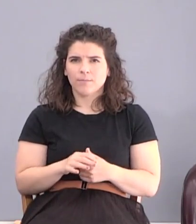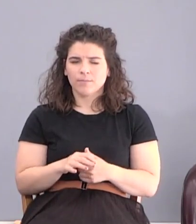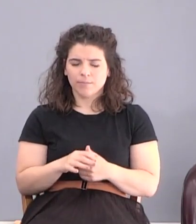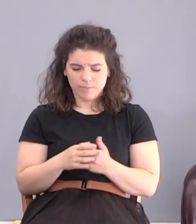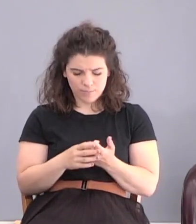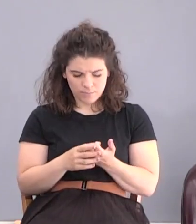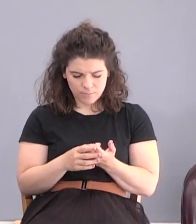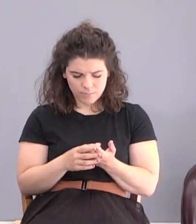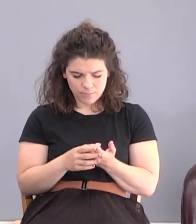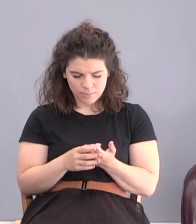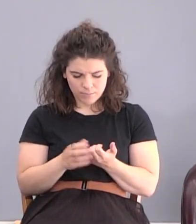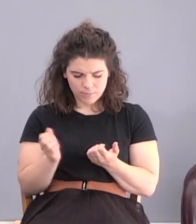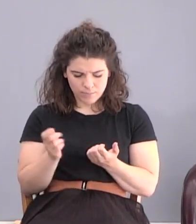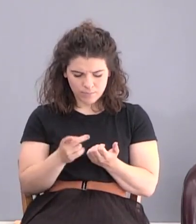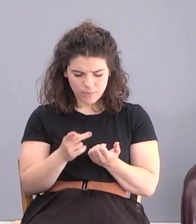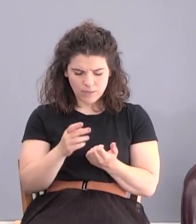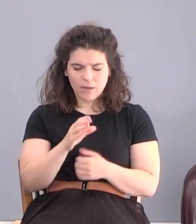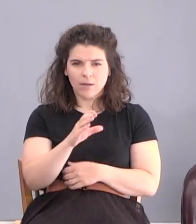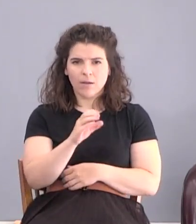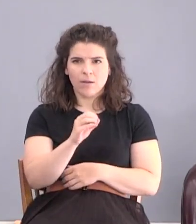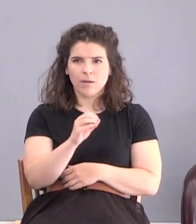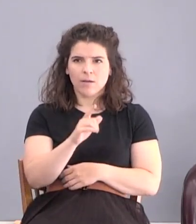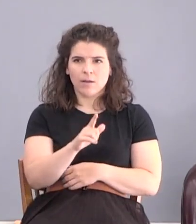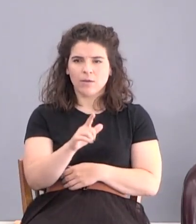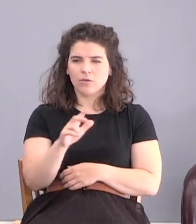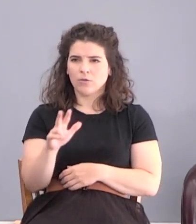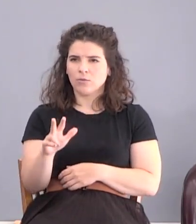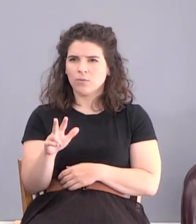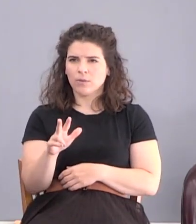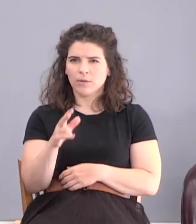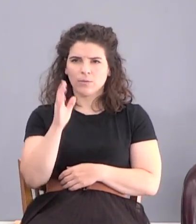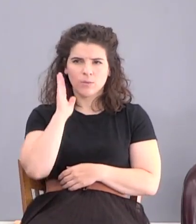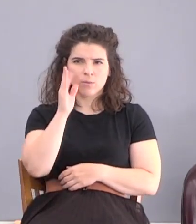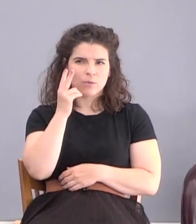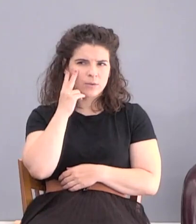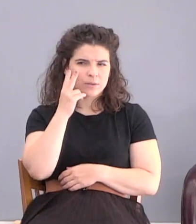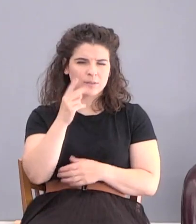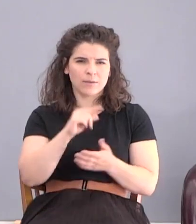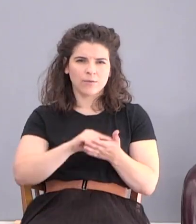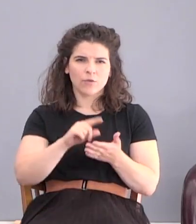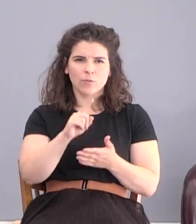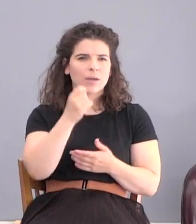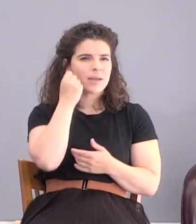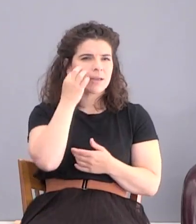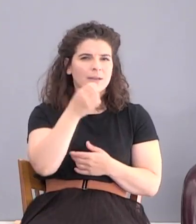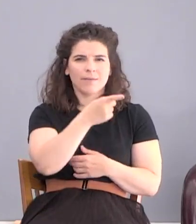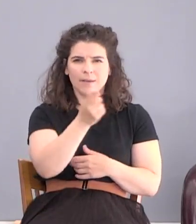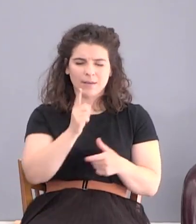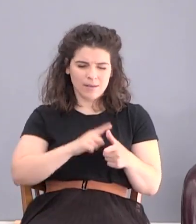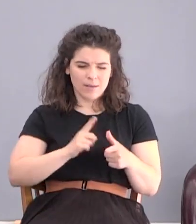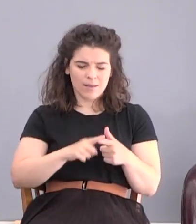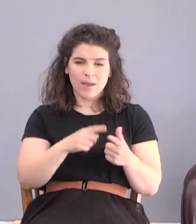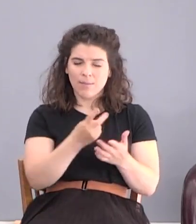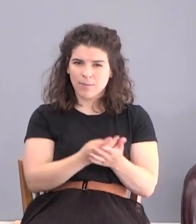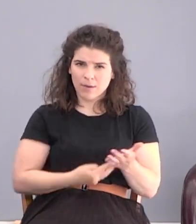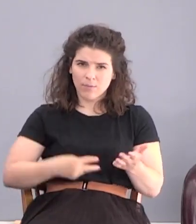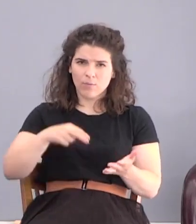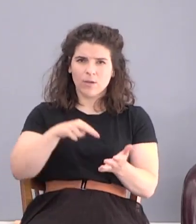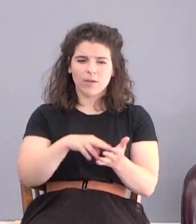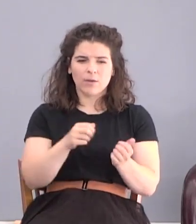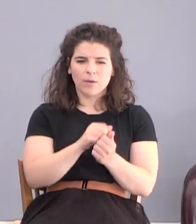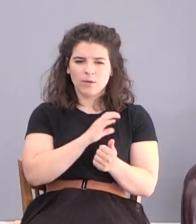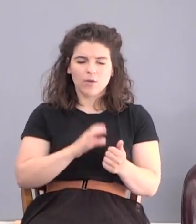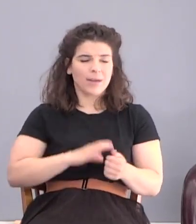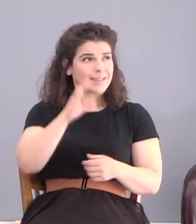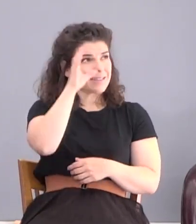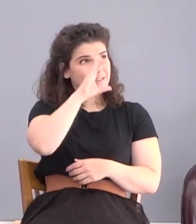So look back at Colossians 3 here, and we'll look at verse 1. It says, if ye then be risen with Christ, seek those things which are